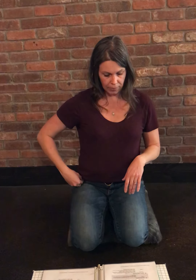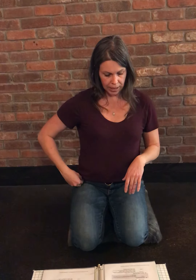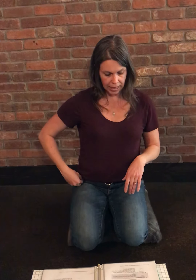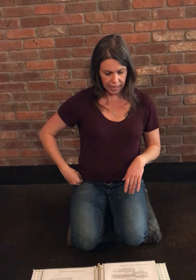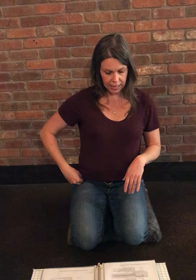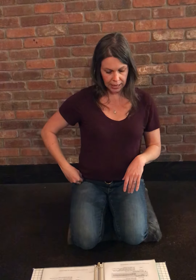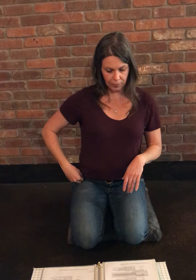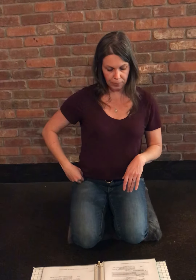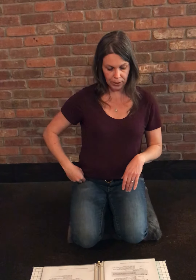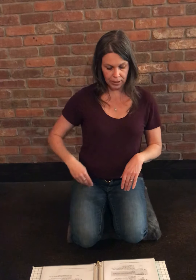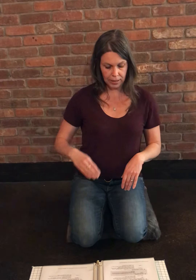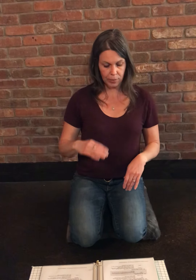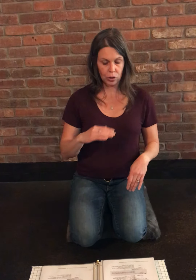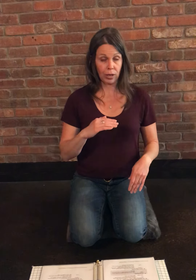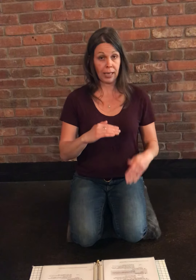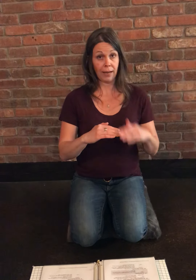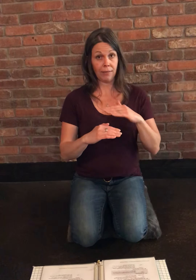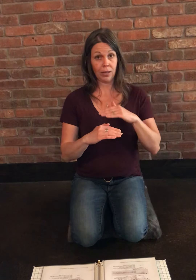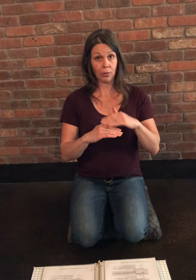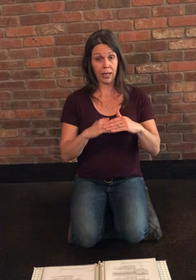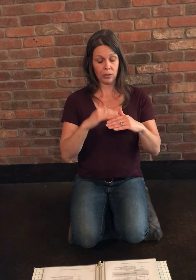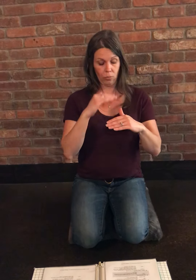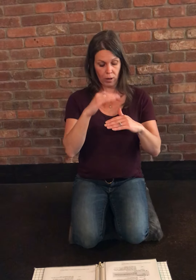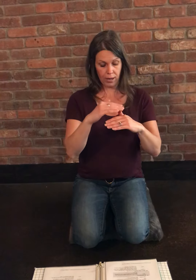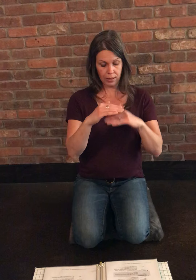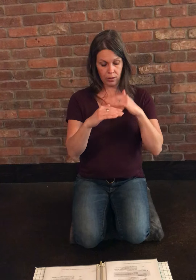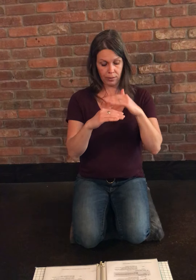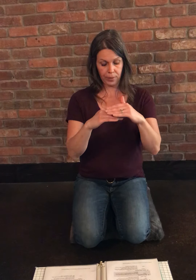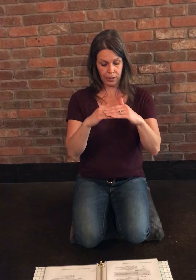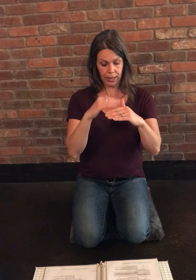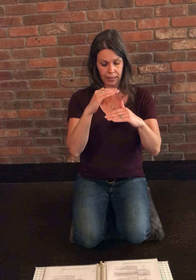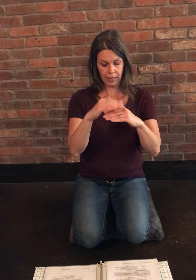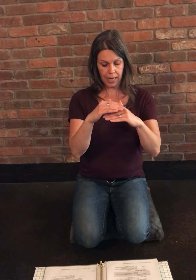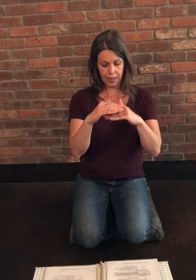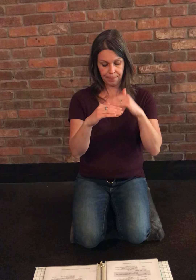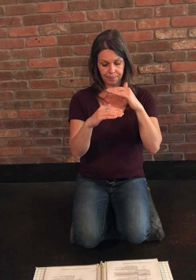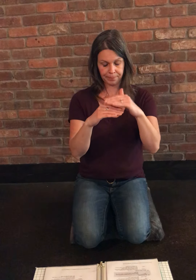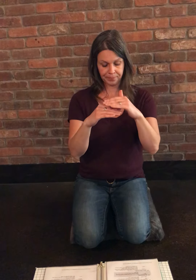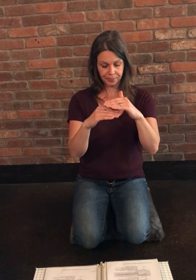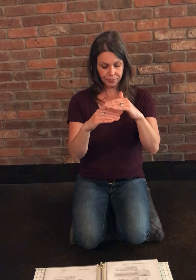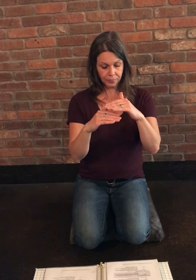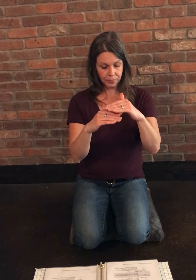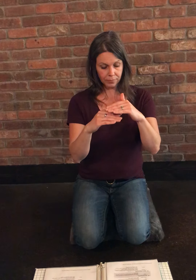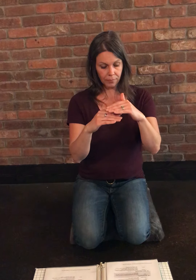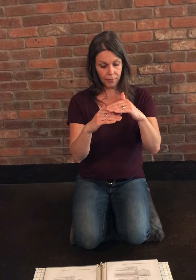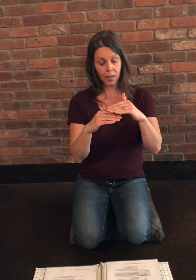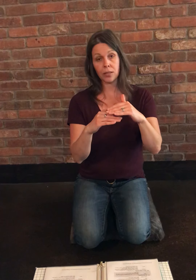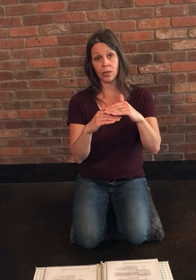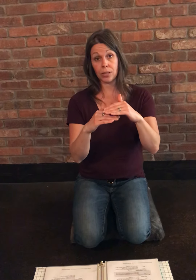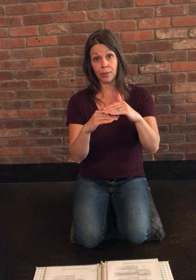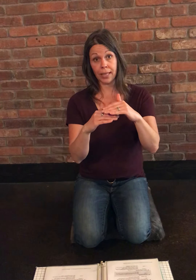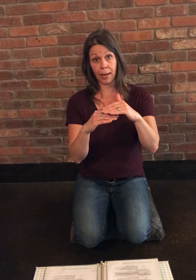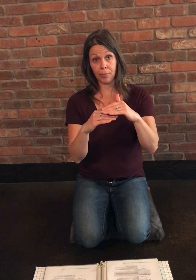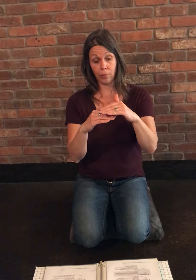Ming Dynasty built a majority of the Great Wall. So they're building, okay? So let's recap week